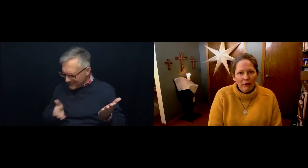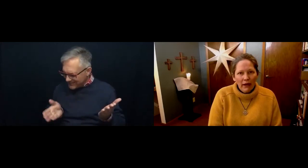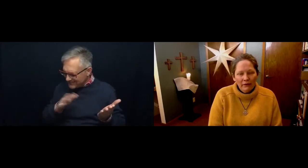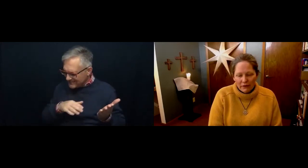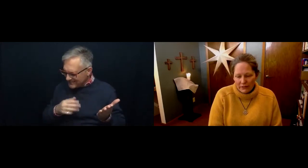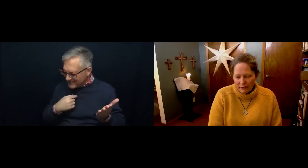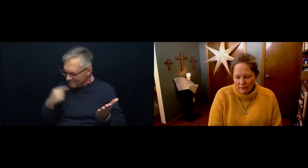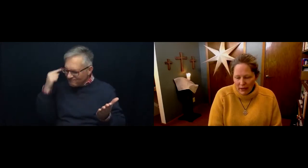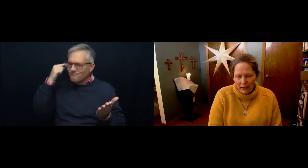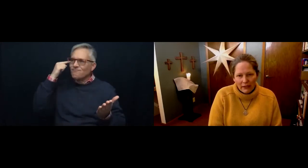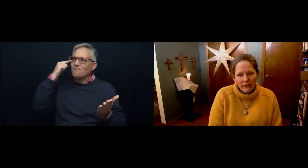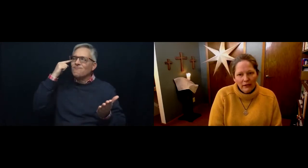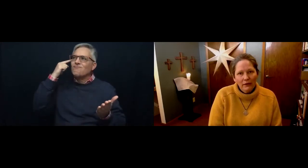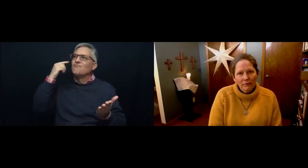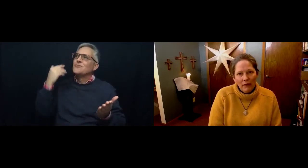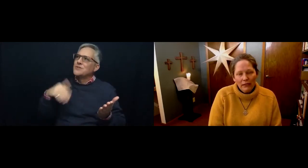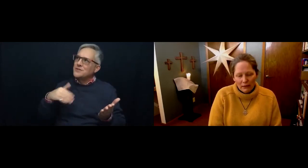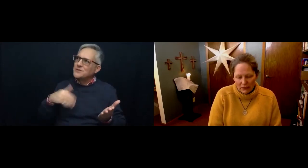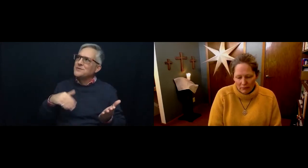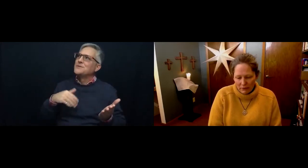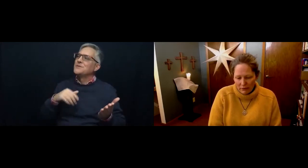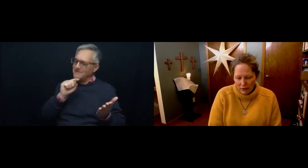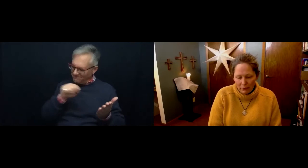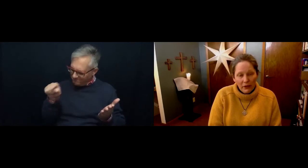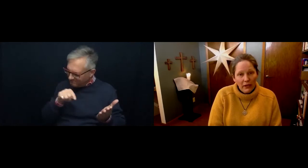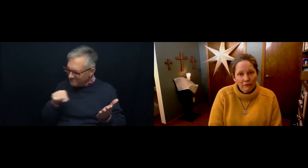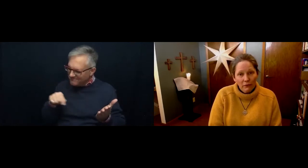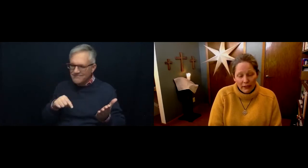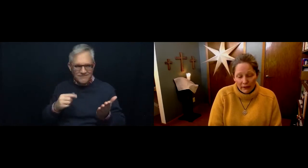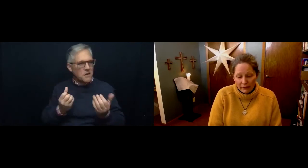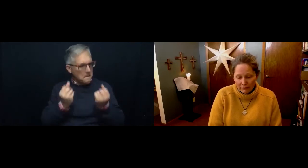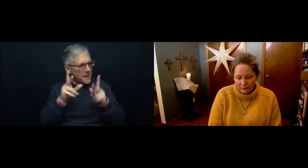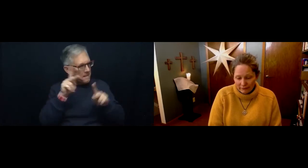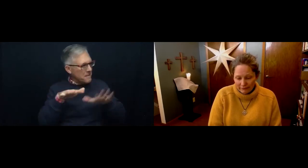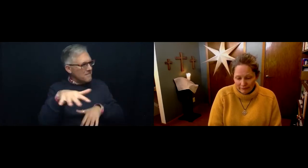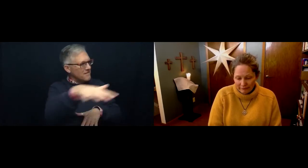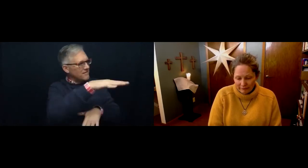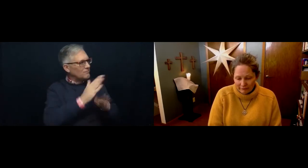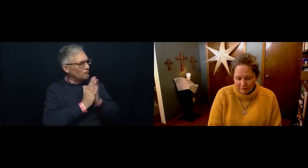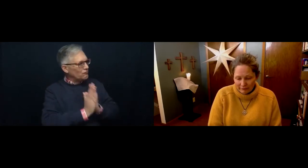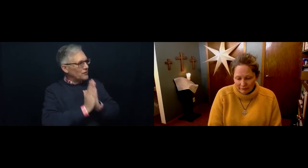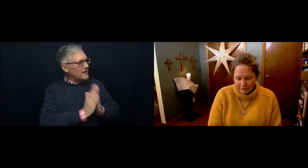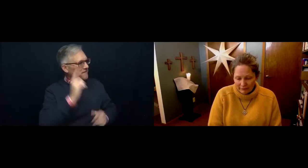But reminders of the many, many people who are praying for me.